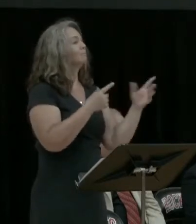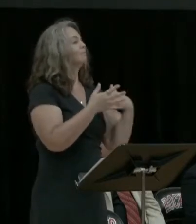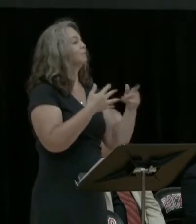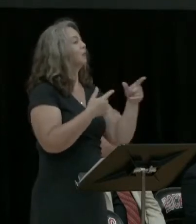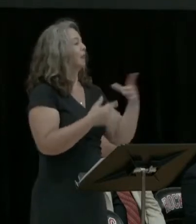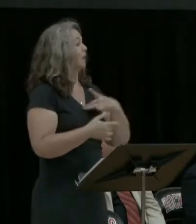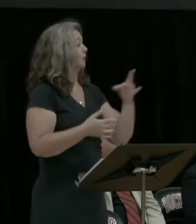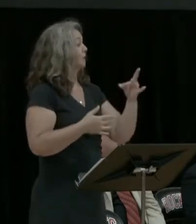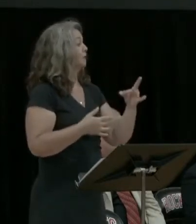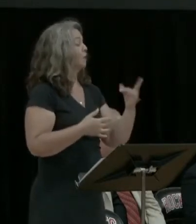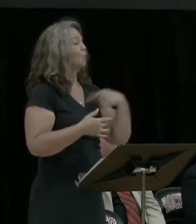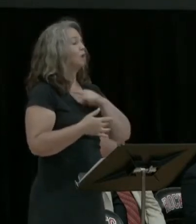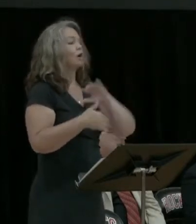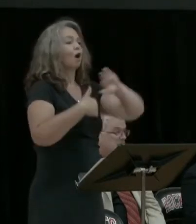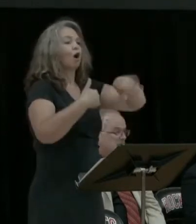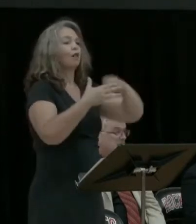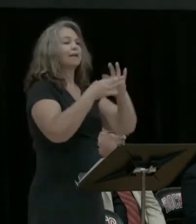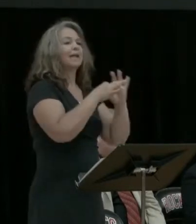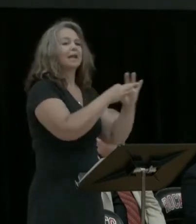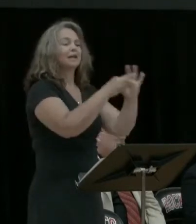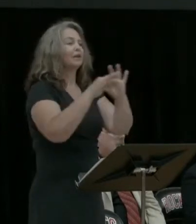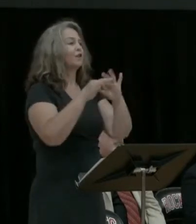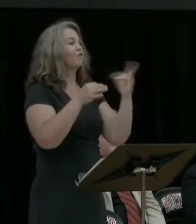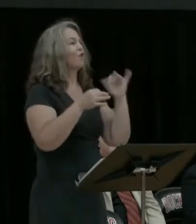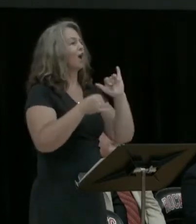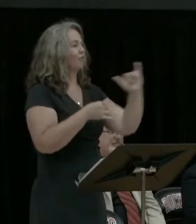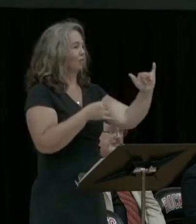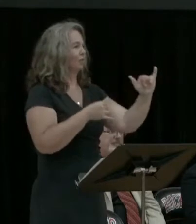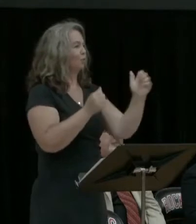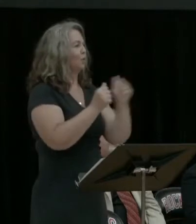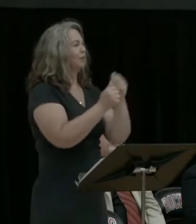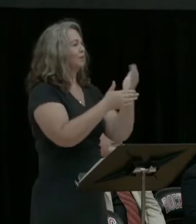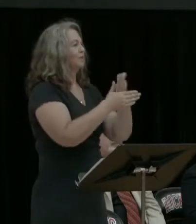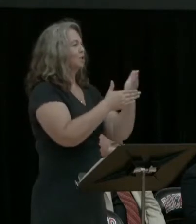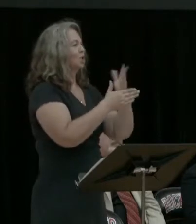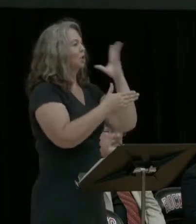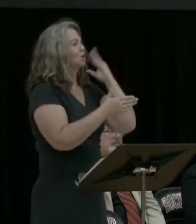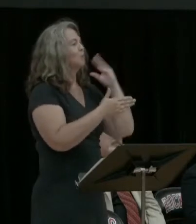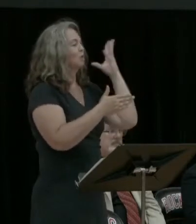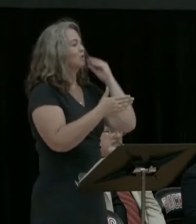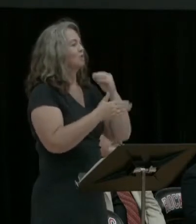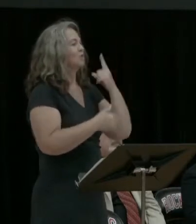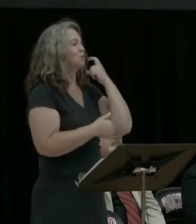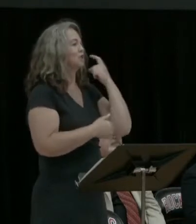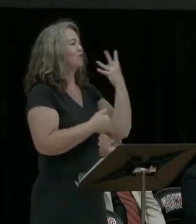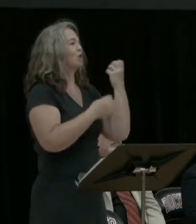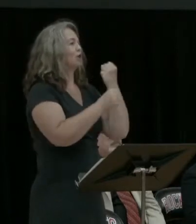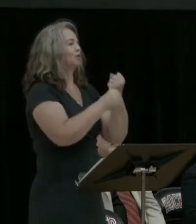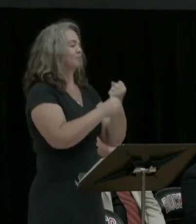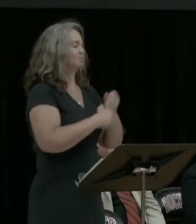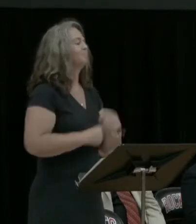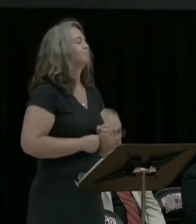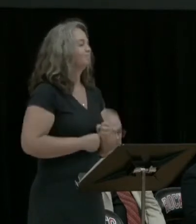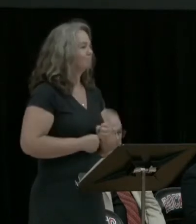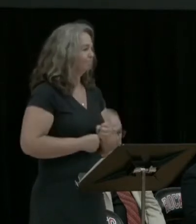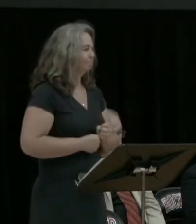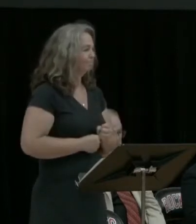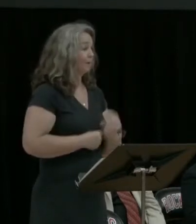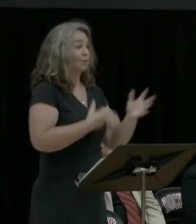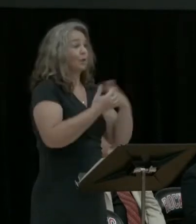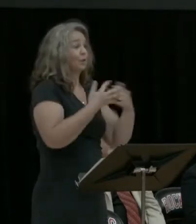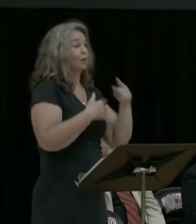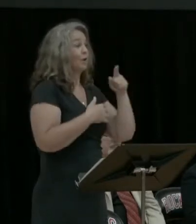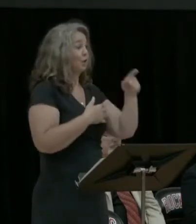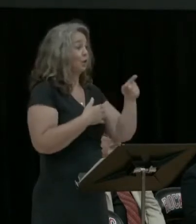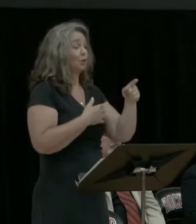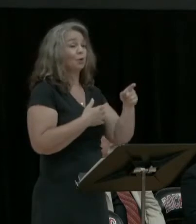we are all connected forever by the shared experience of these past 4 years. So whether you were